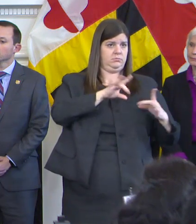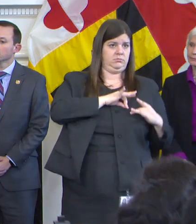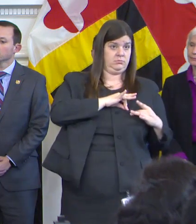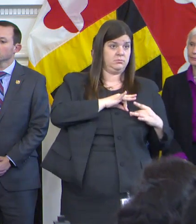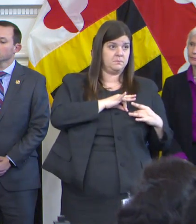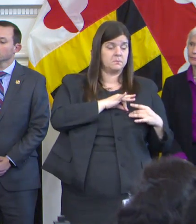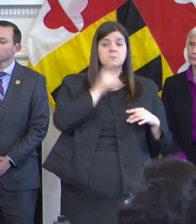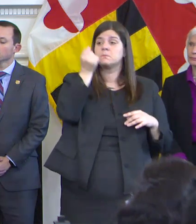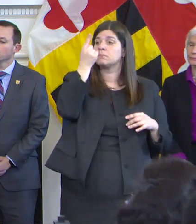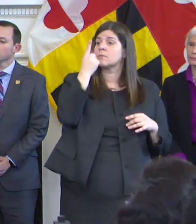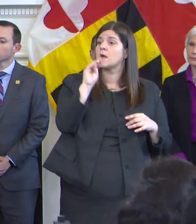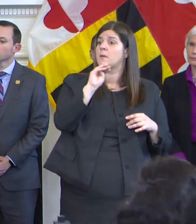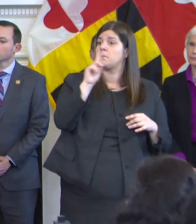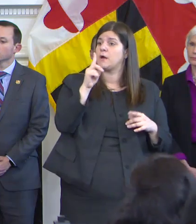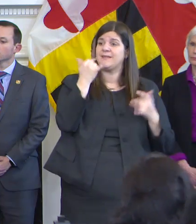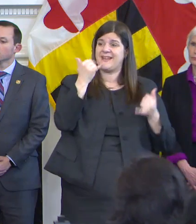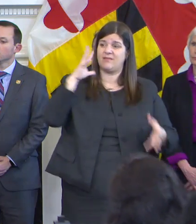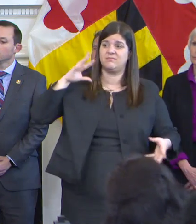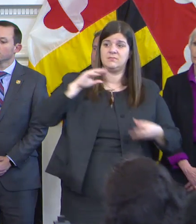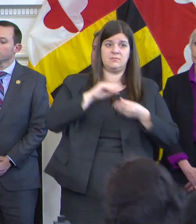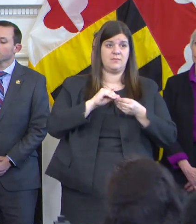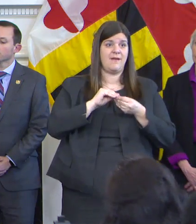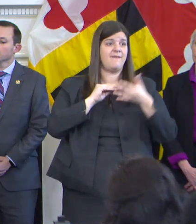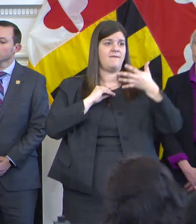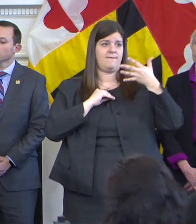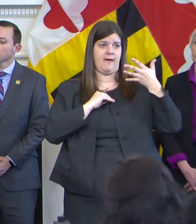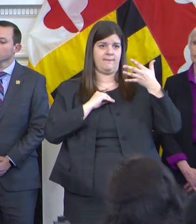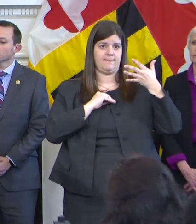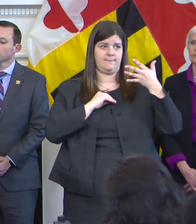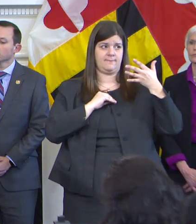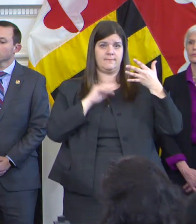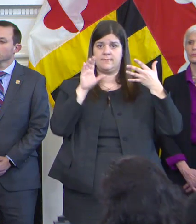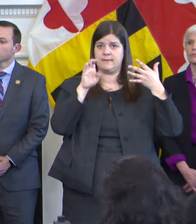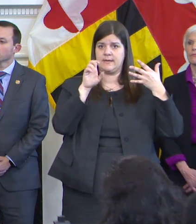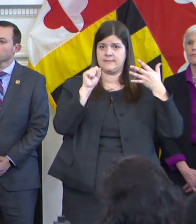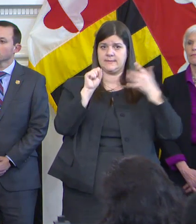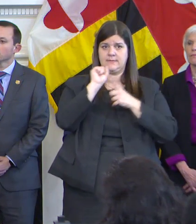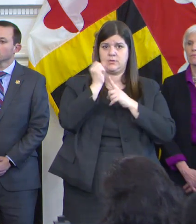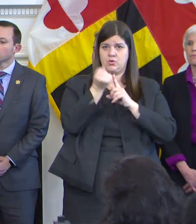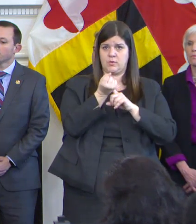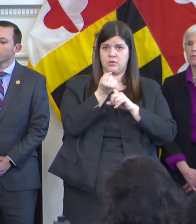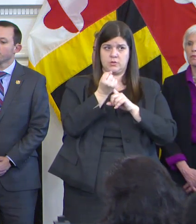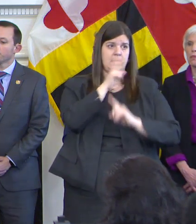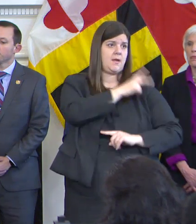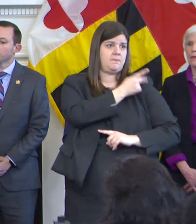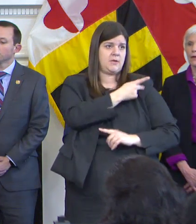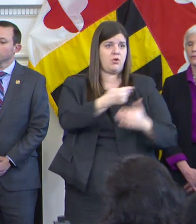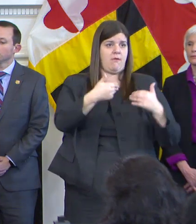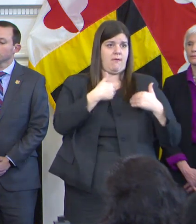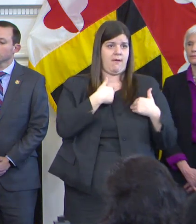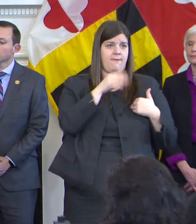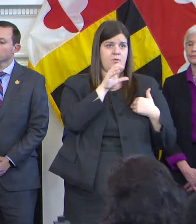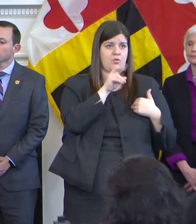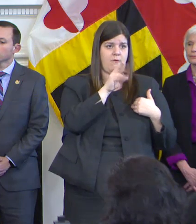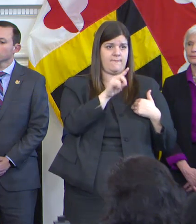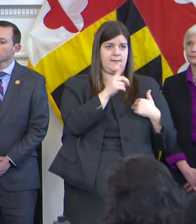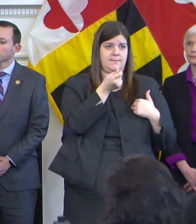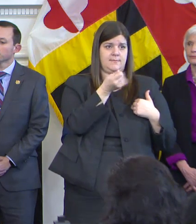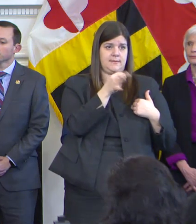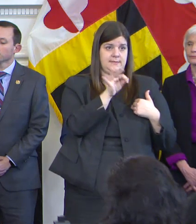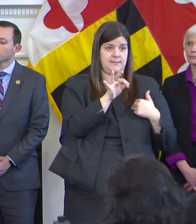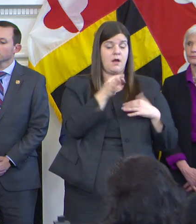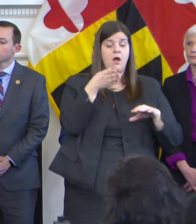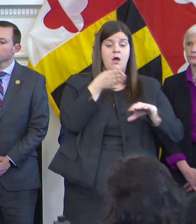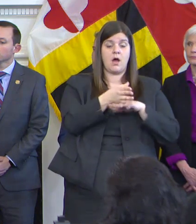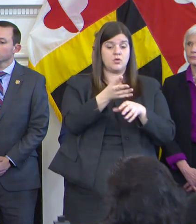total confirmed cases of COVID-19. After receiving the test results for these 2 new individuals,